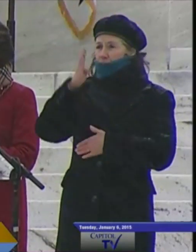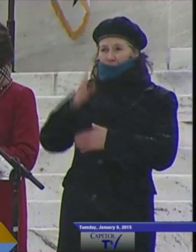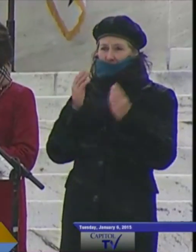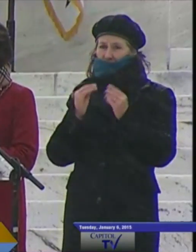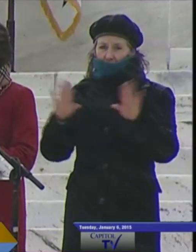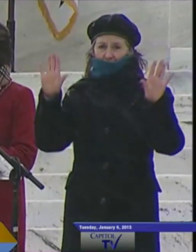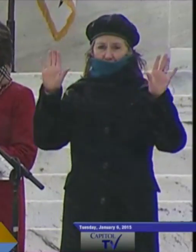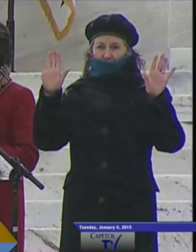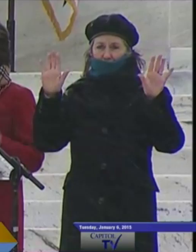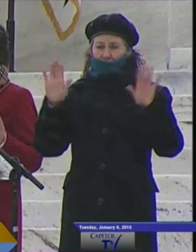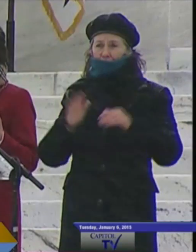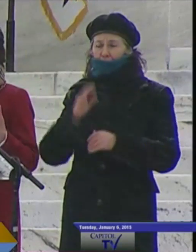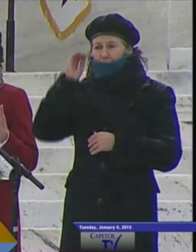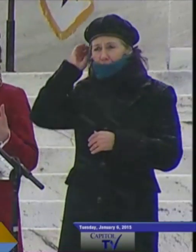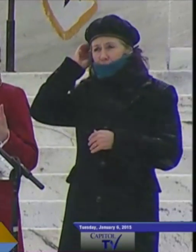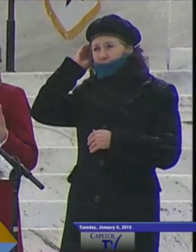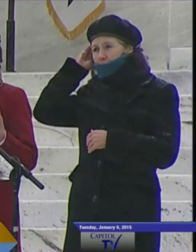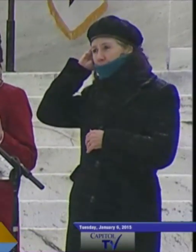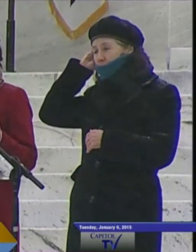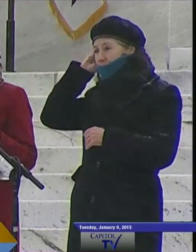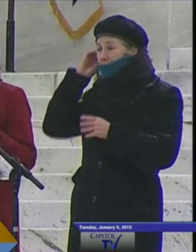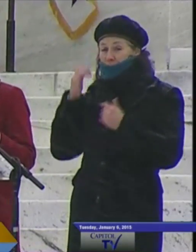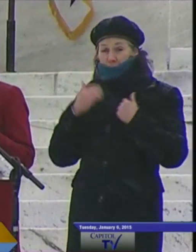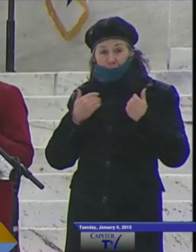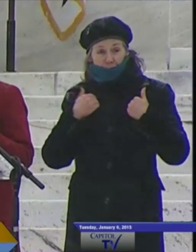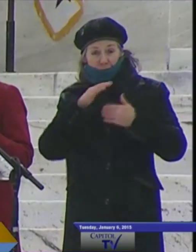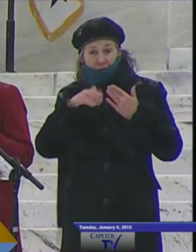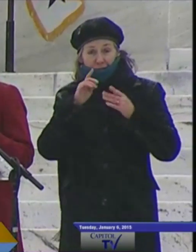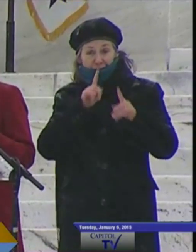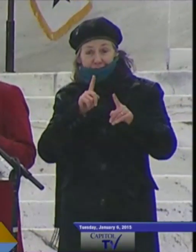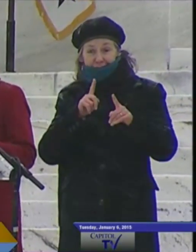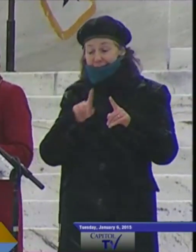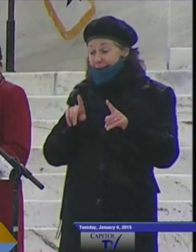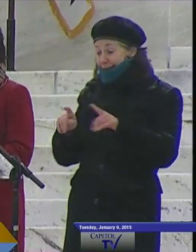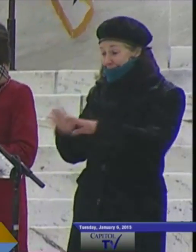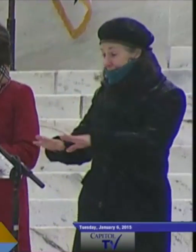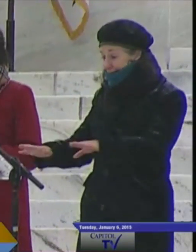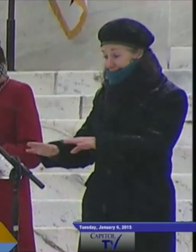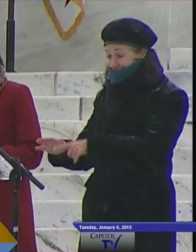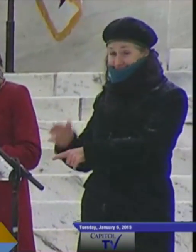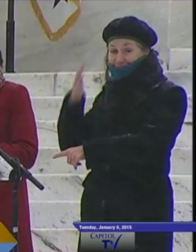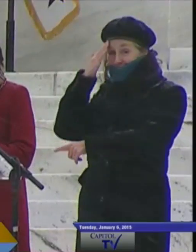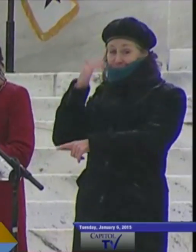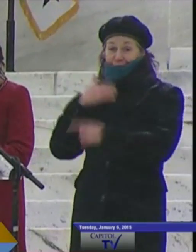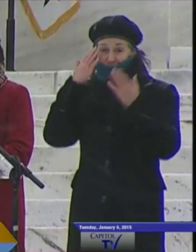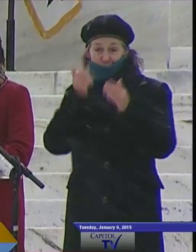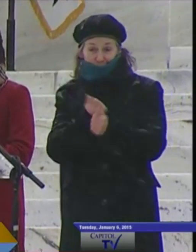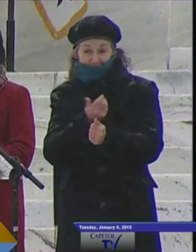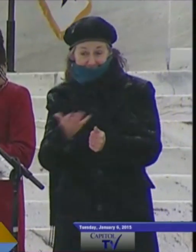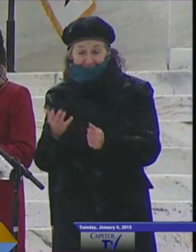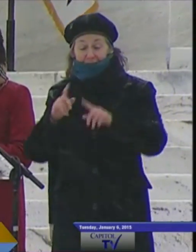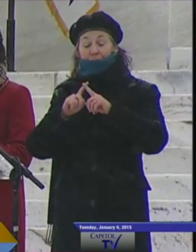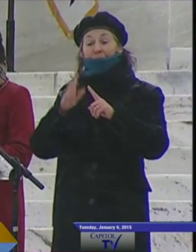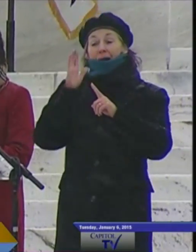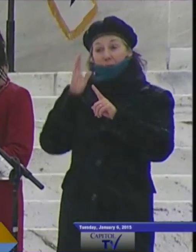up. Now, I don't have all the answers. Just ask my kids, they'll tell you that. But I will go